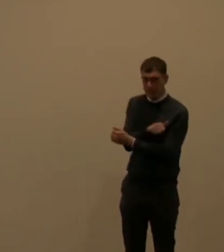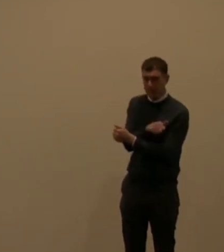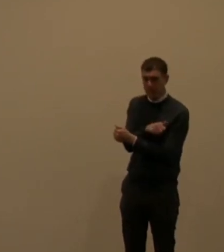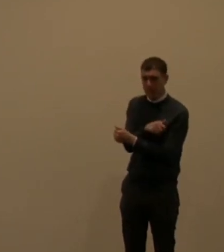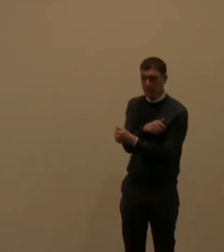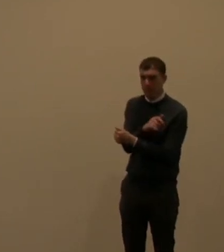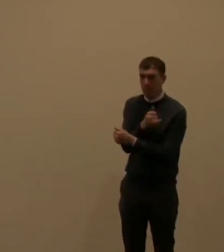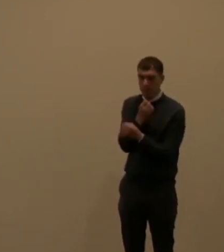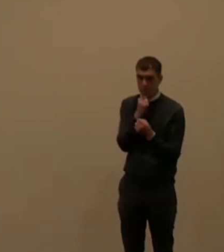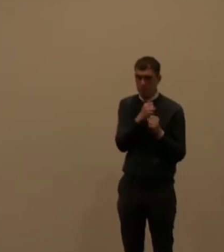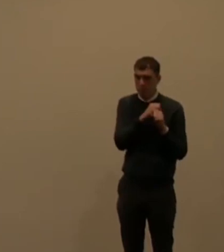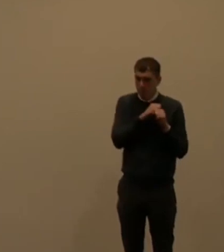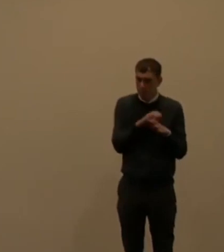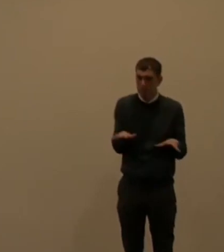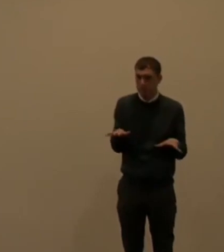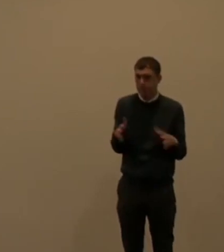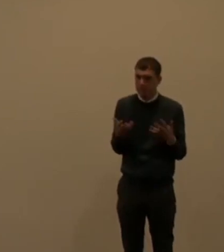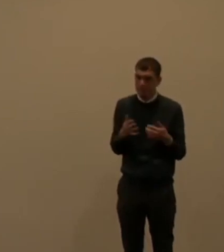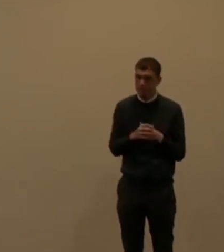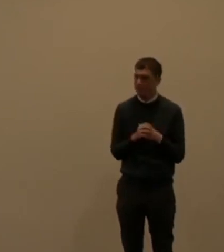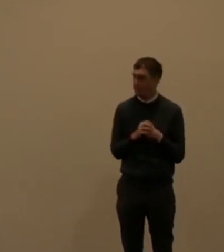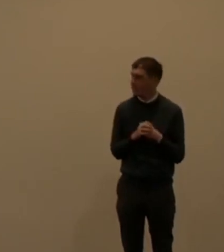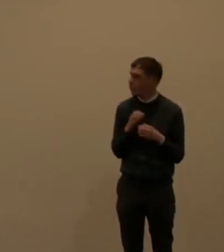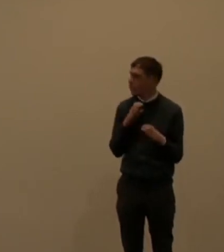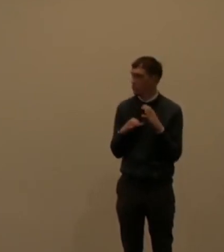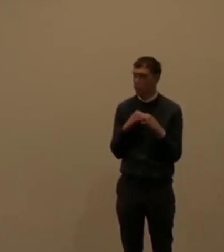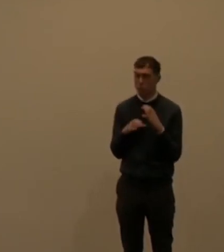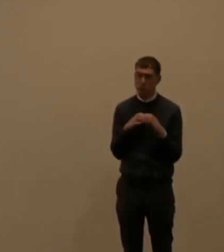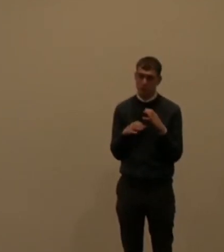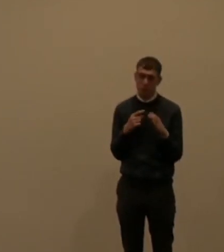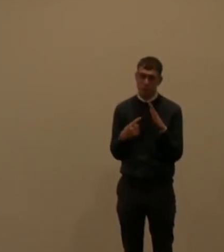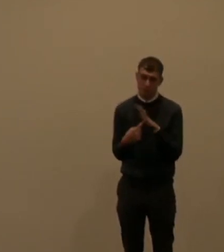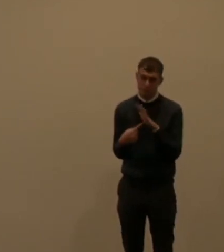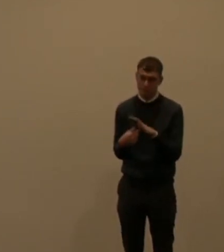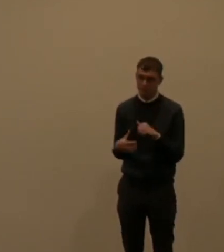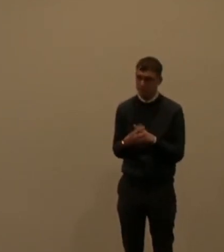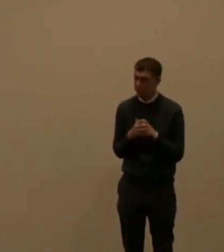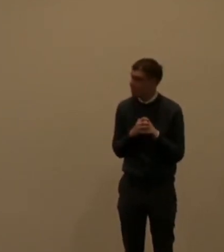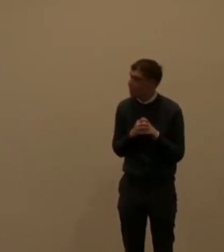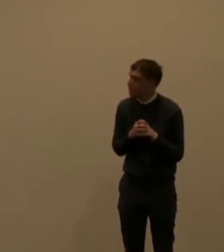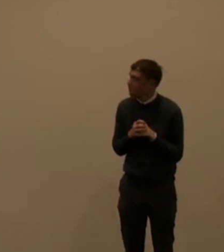you're going to branch out. That doesn't work. Communication, communication, communication.